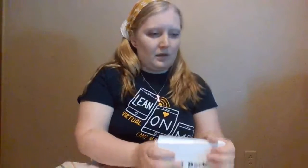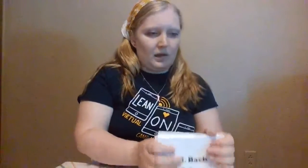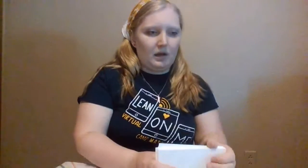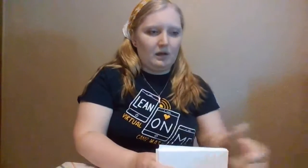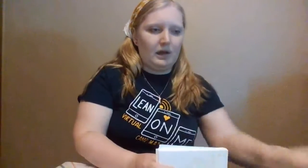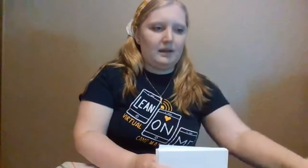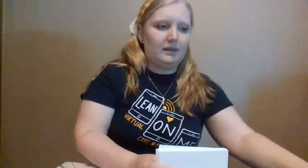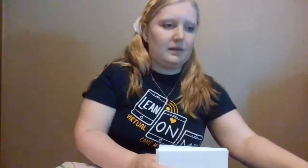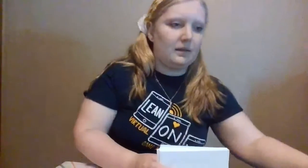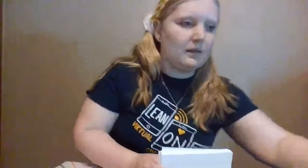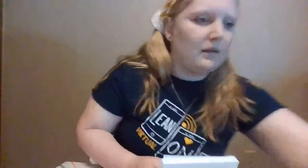All right.